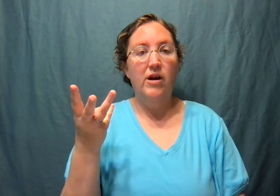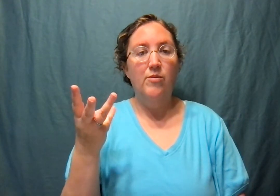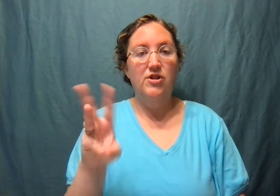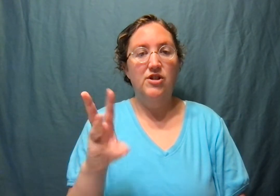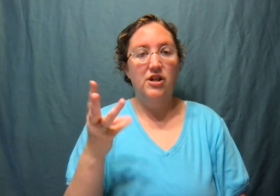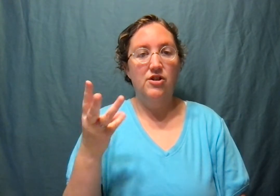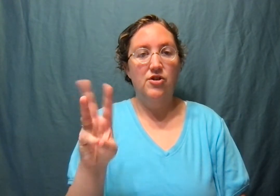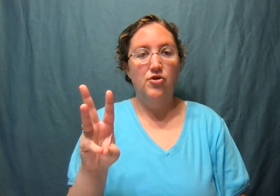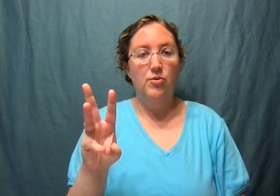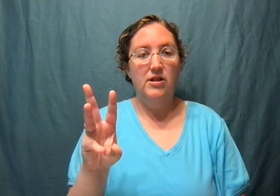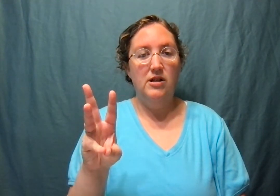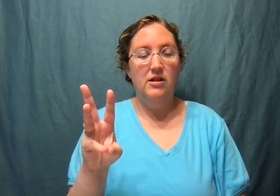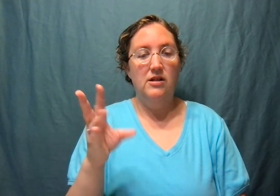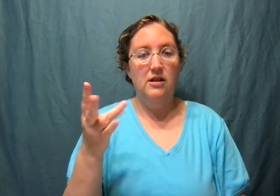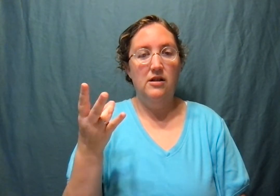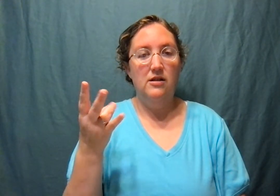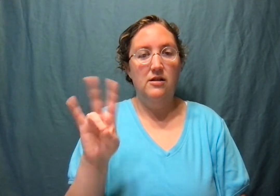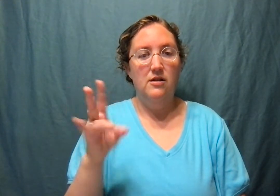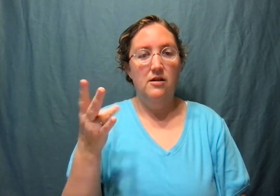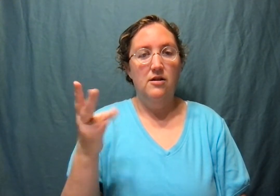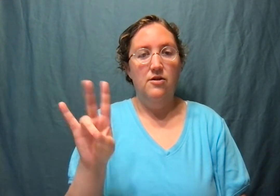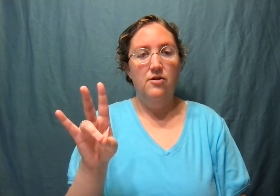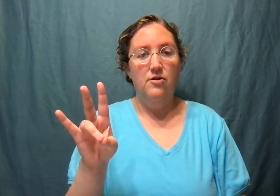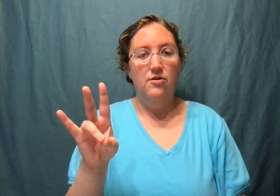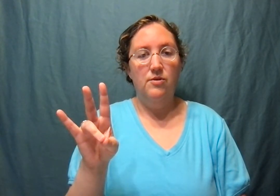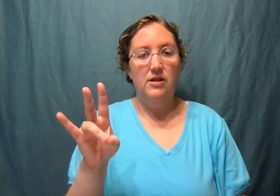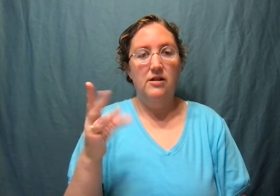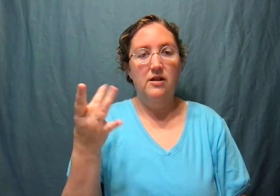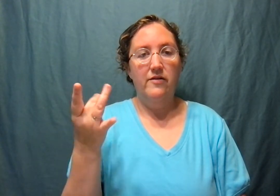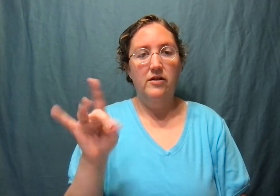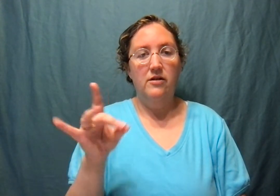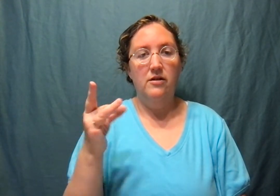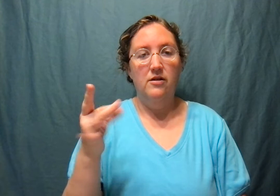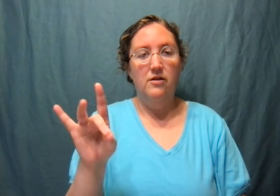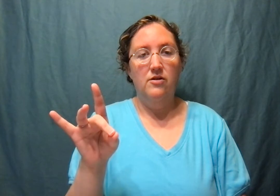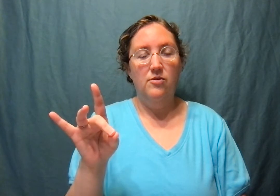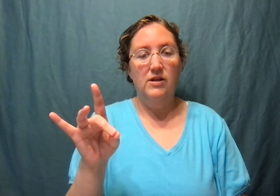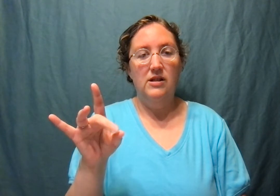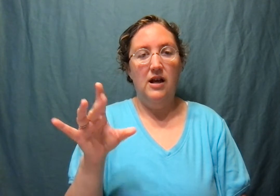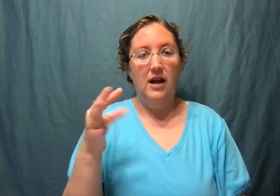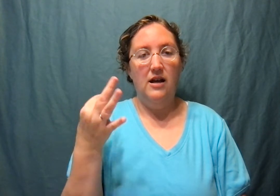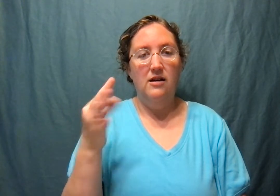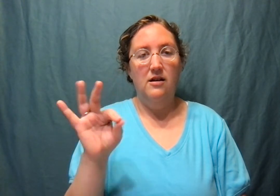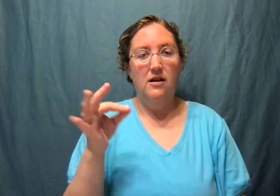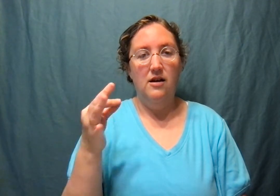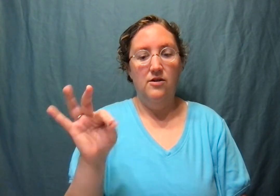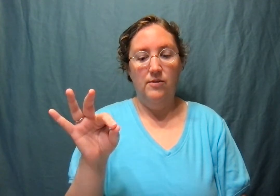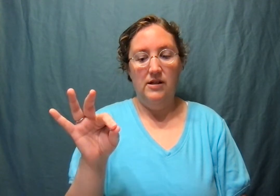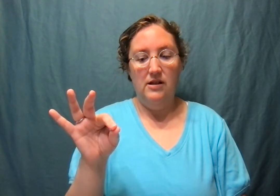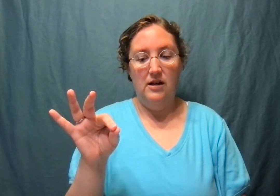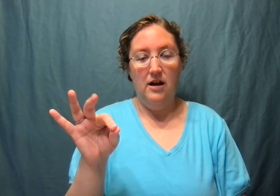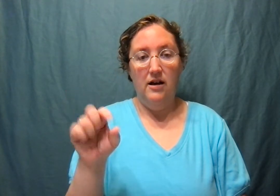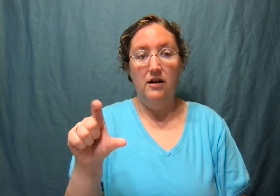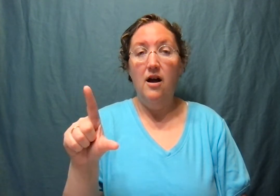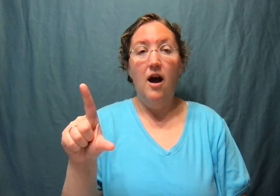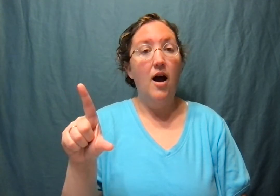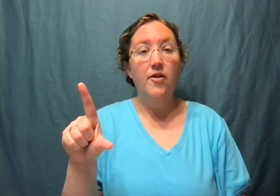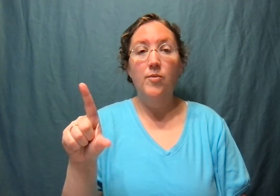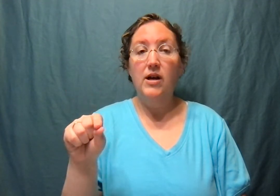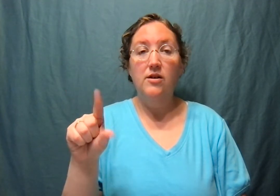which is just twisting 6, twist 7, twist 8, and twist 9. Either way, you